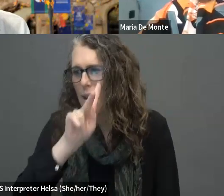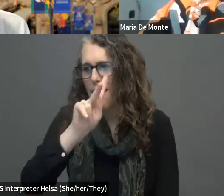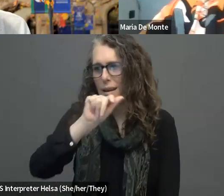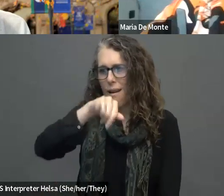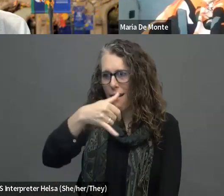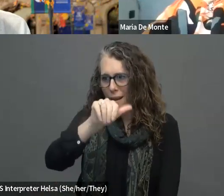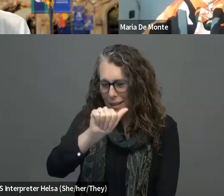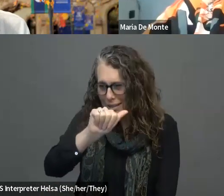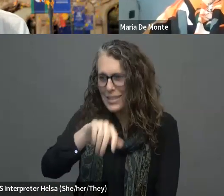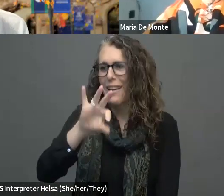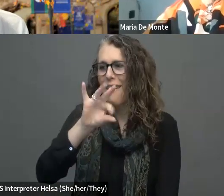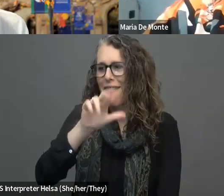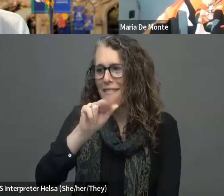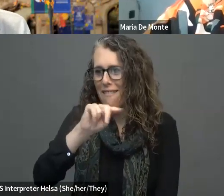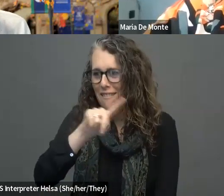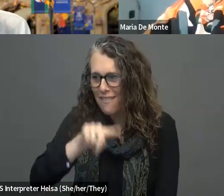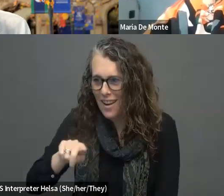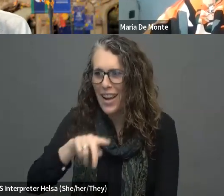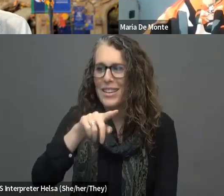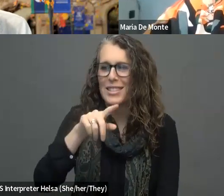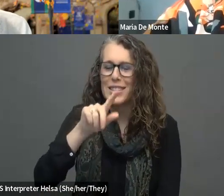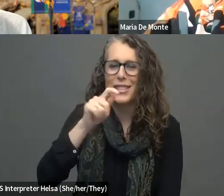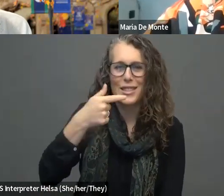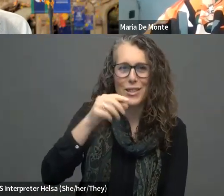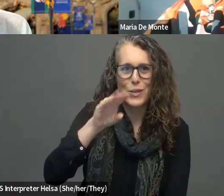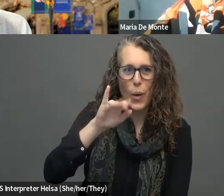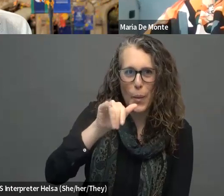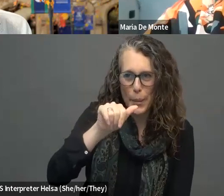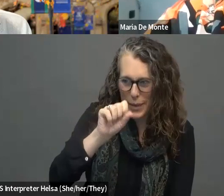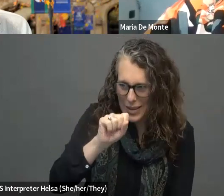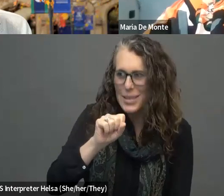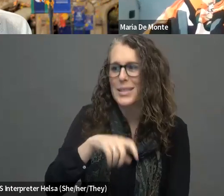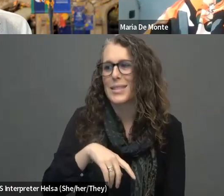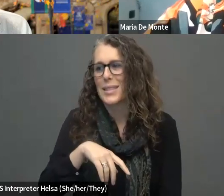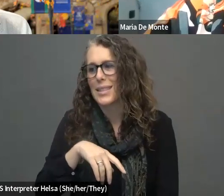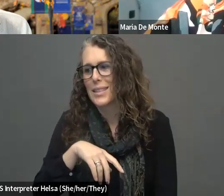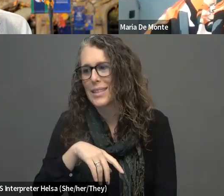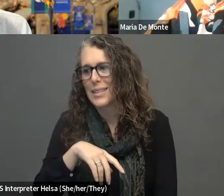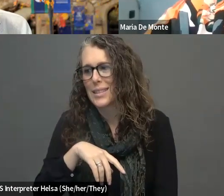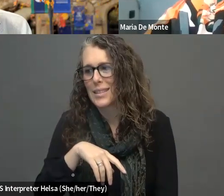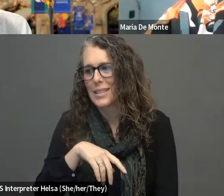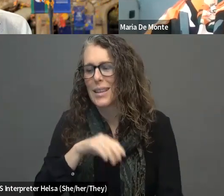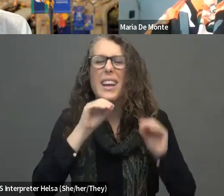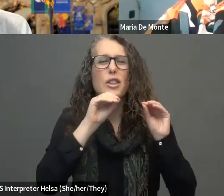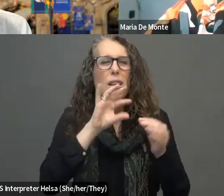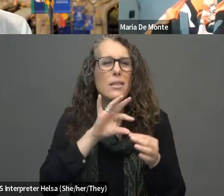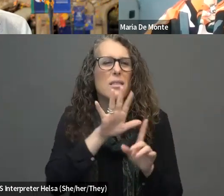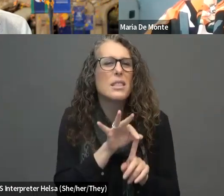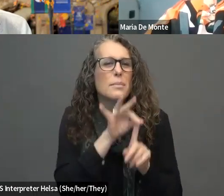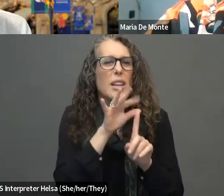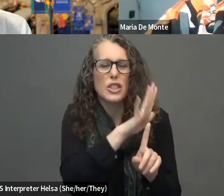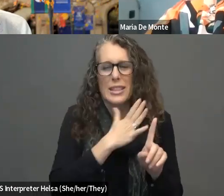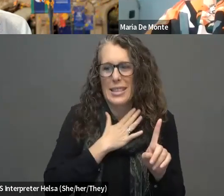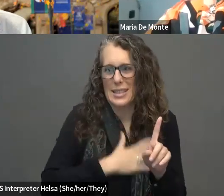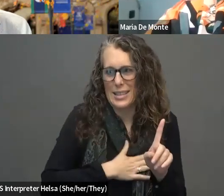Holzneck, and Tobias Haag of the University of Teacher Education and Special Needs in Zurich, Alessia Battisti